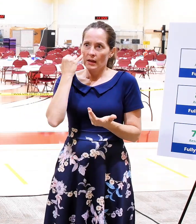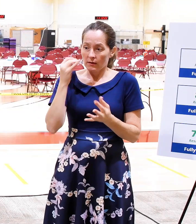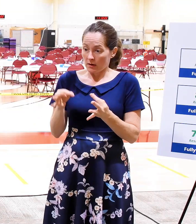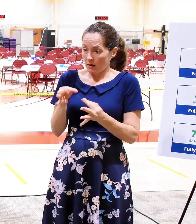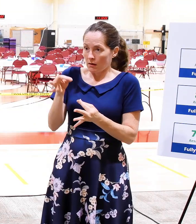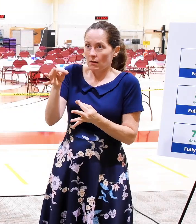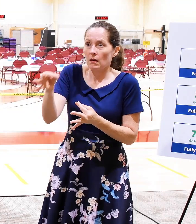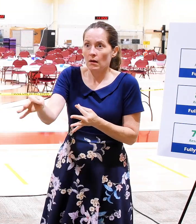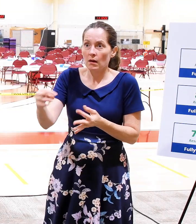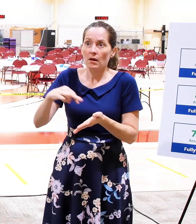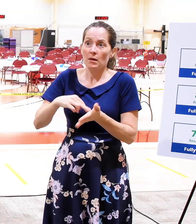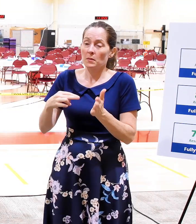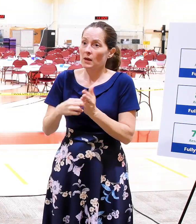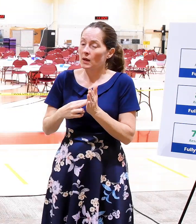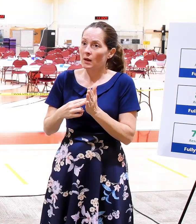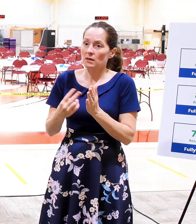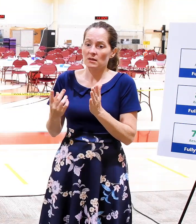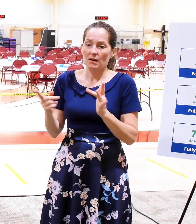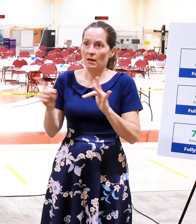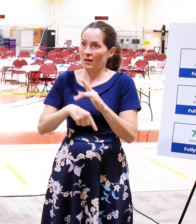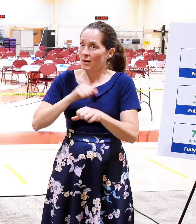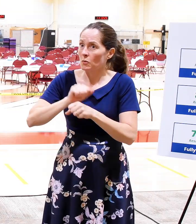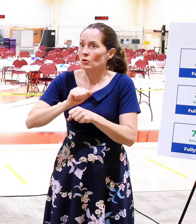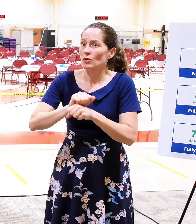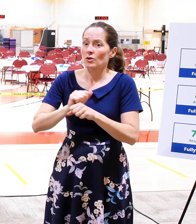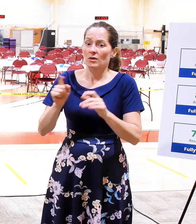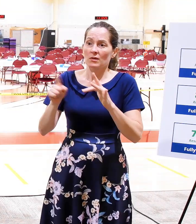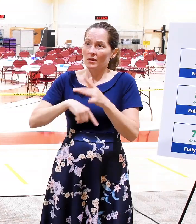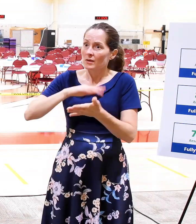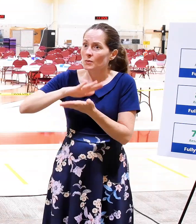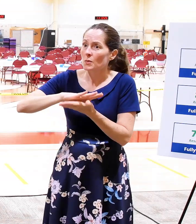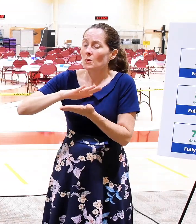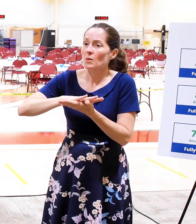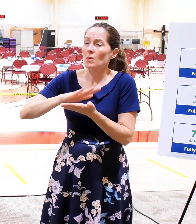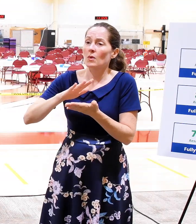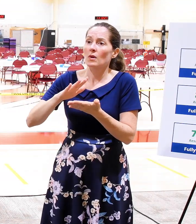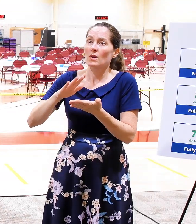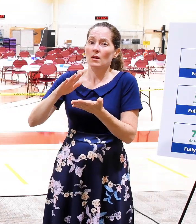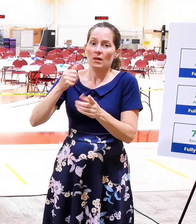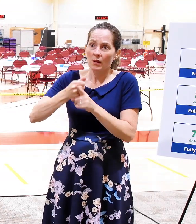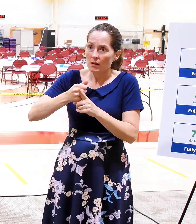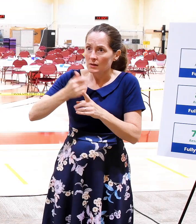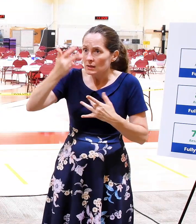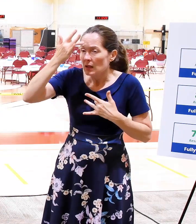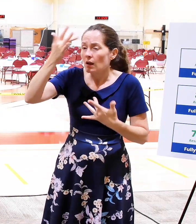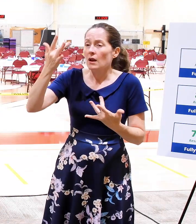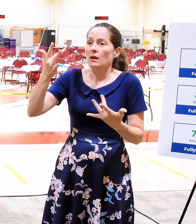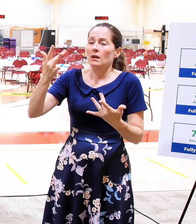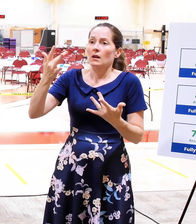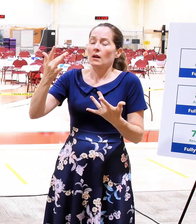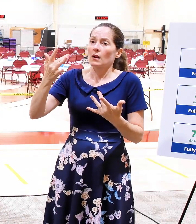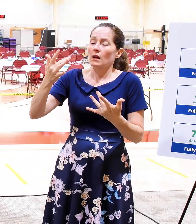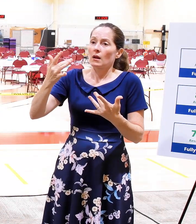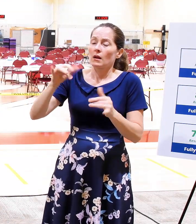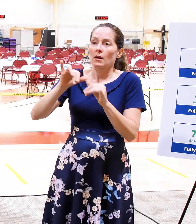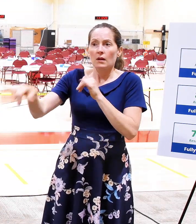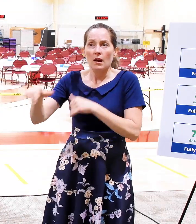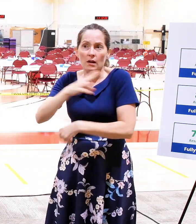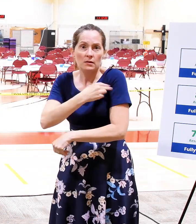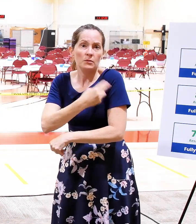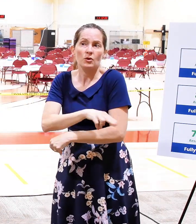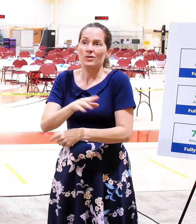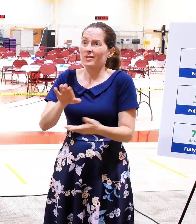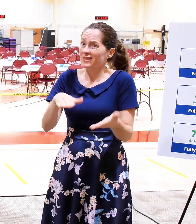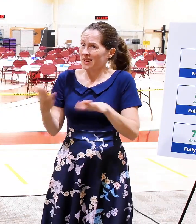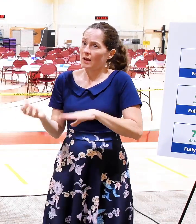work, increase time away from school, and increase your chance of being hospitalized or dying.